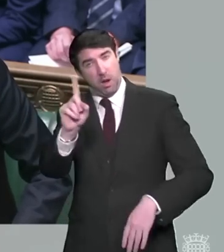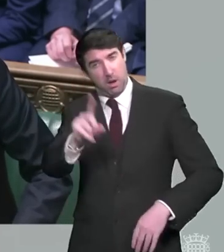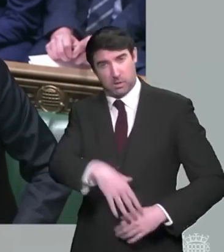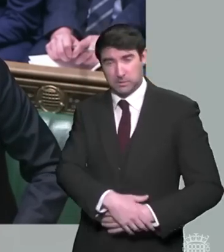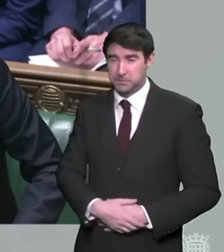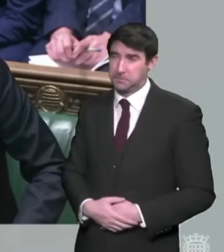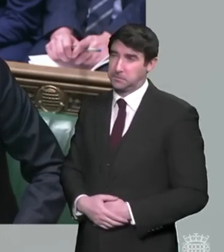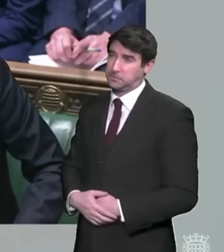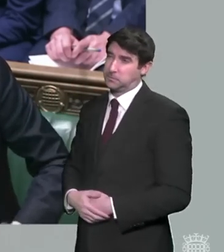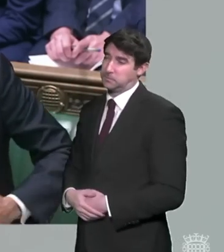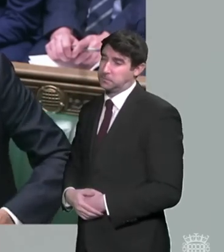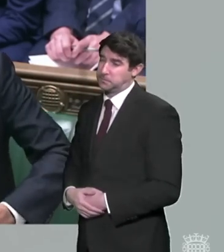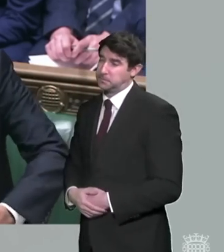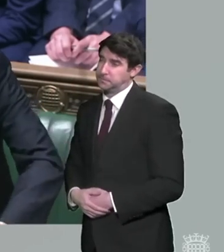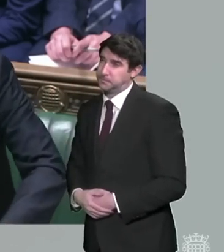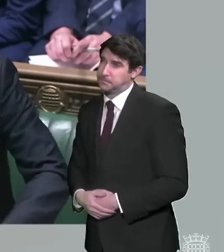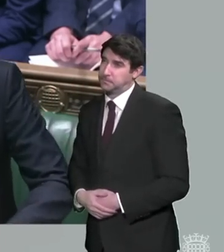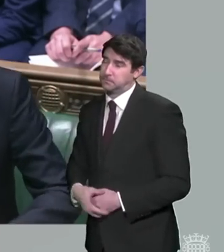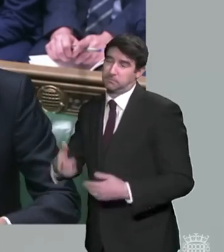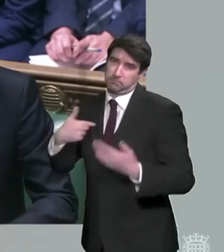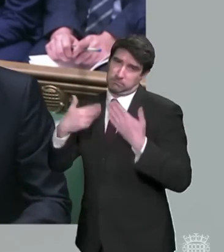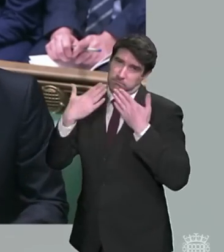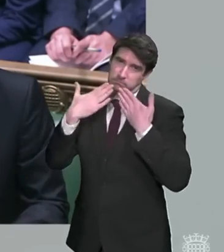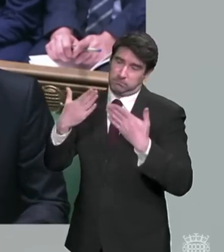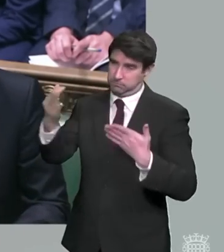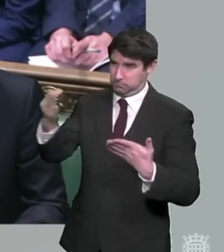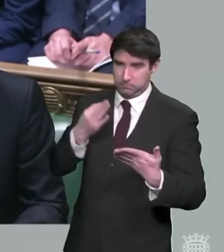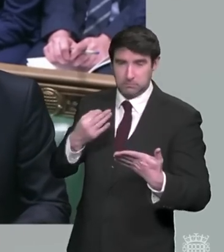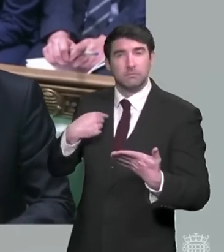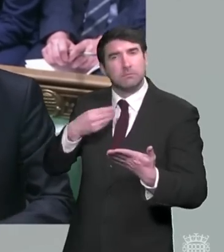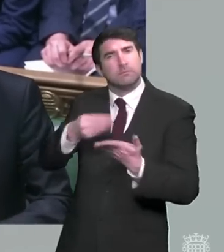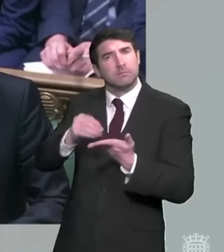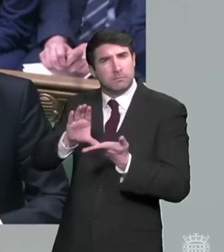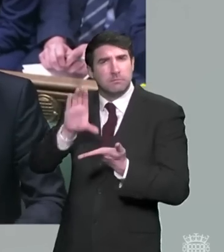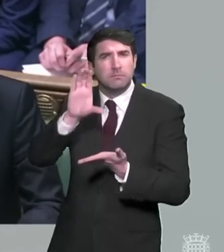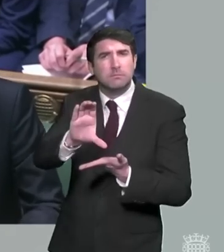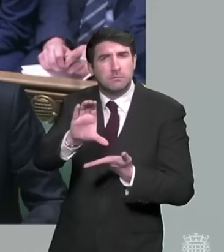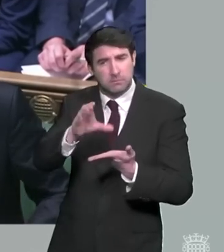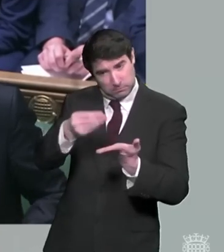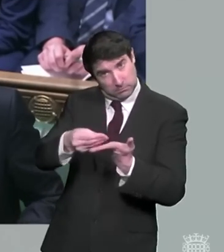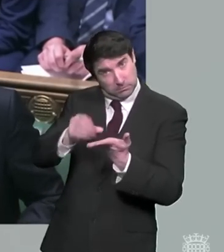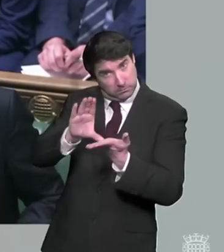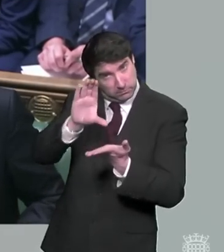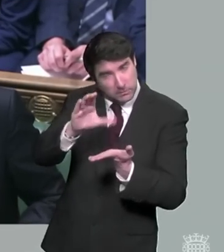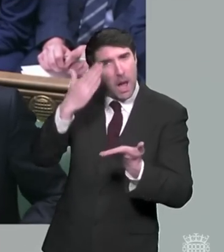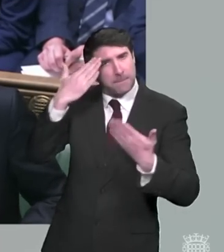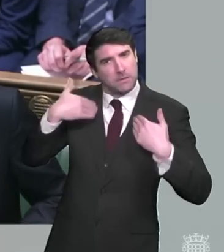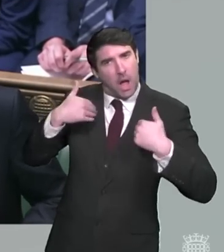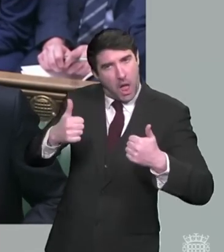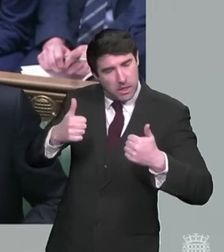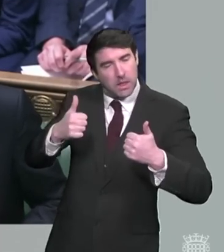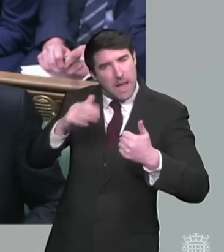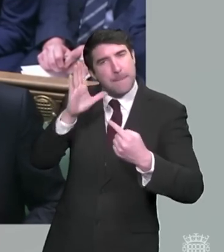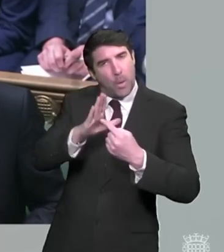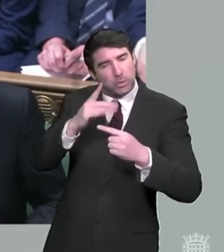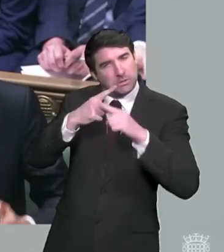and let her know that we are doing more to make sure that the extra money we're putting into tackling mental health is particularly focused on young